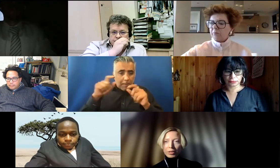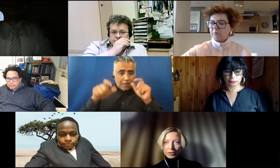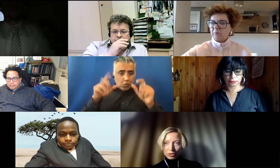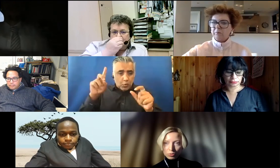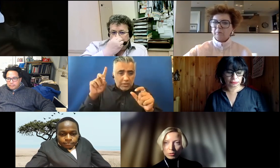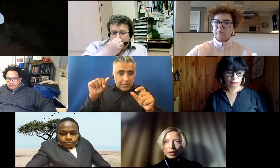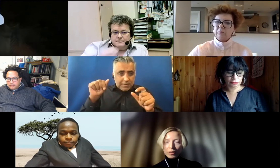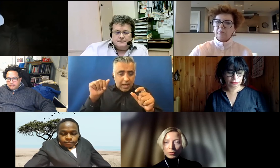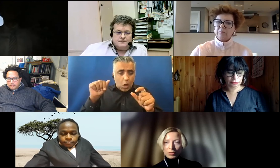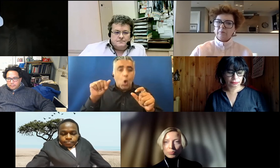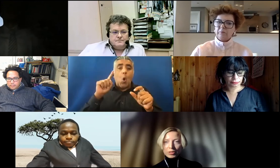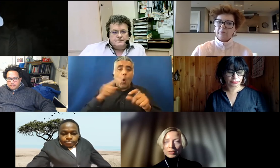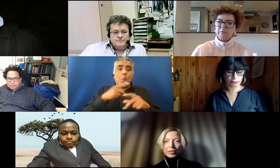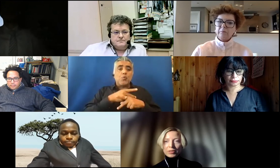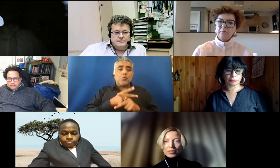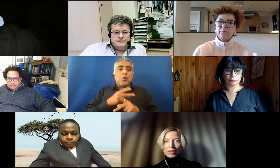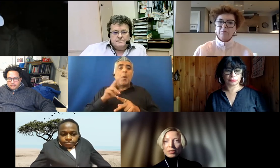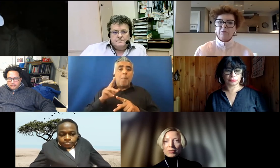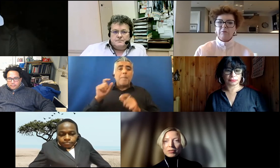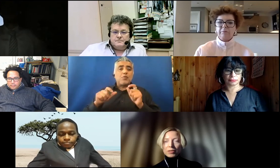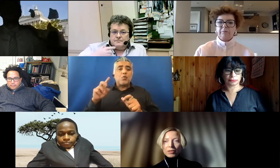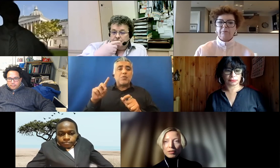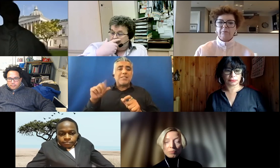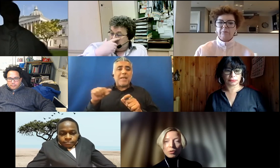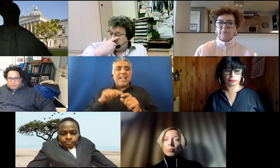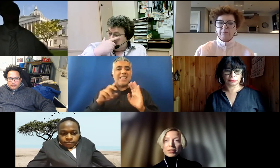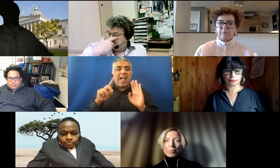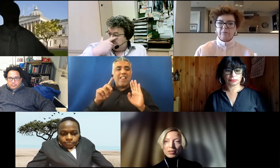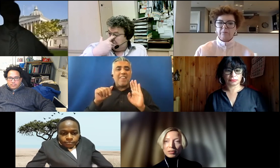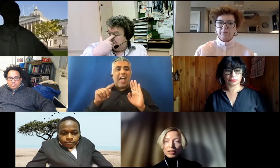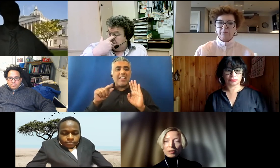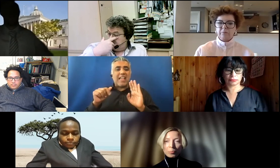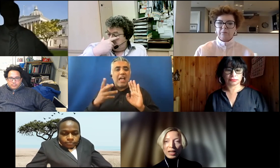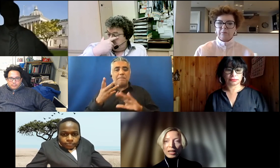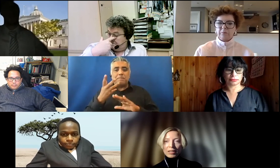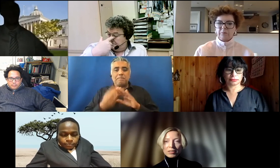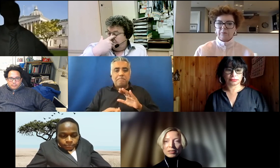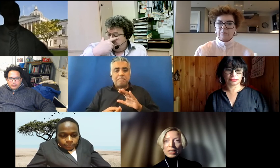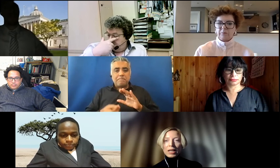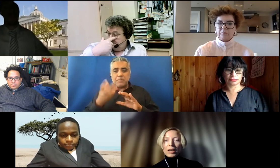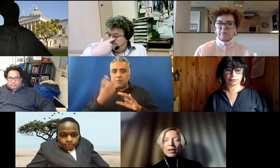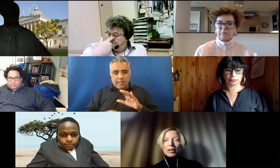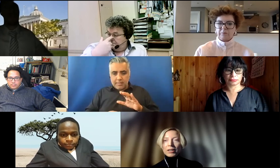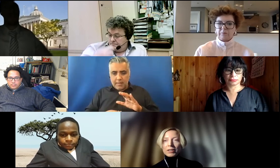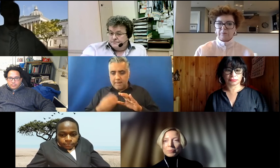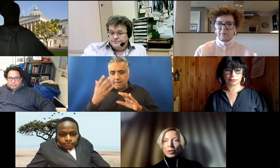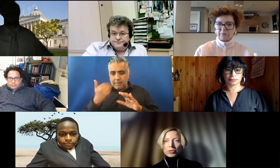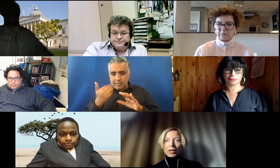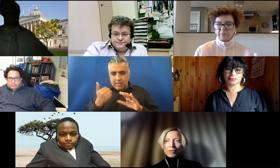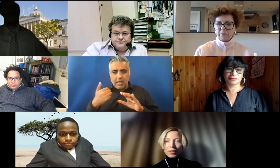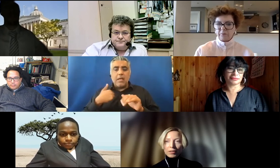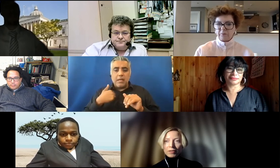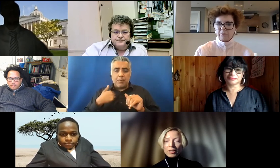or produced by persons with disabilities is almost absent in many cases. It is